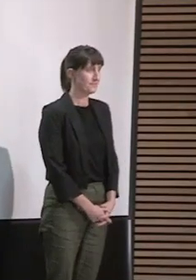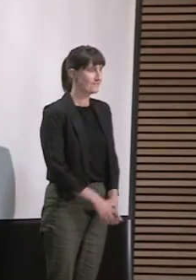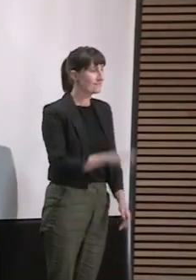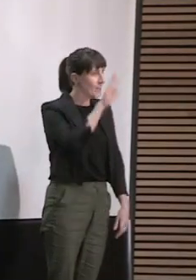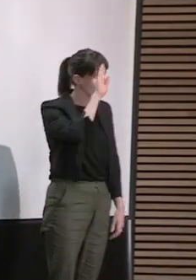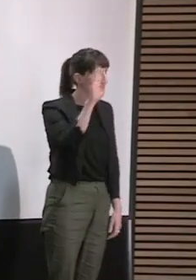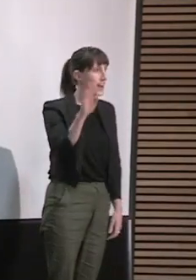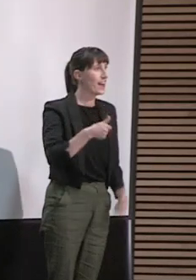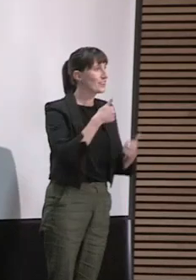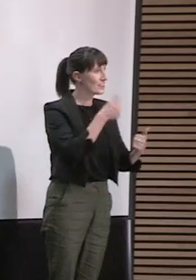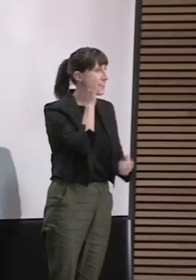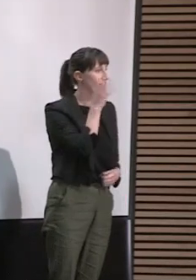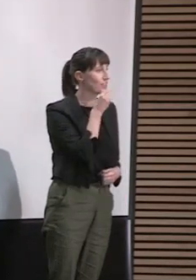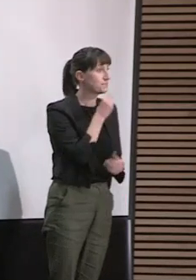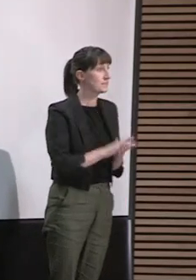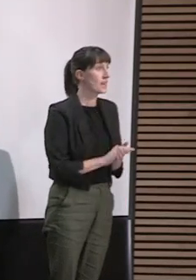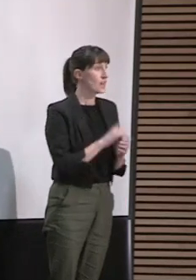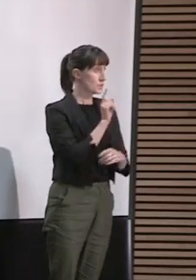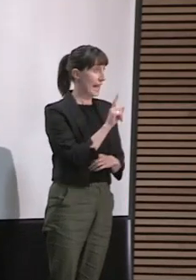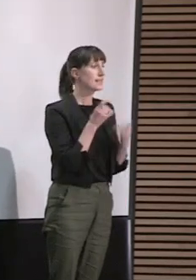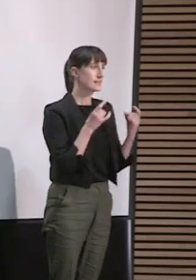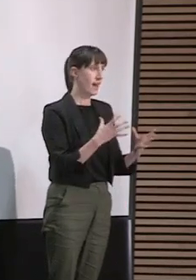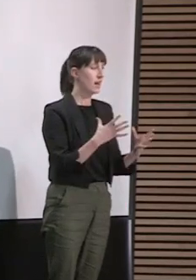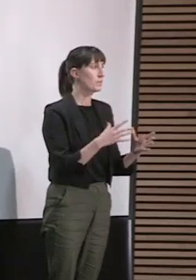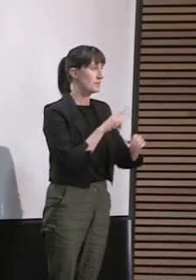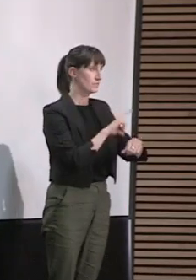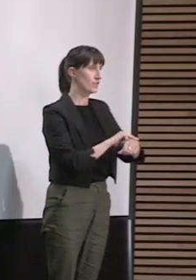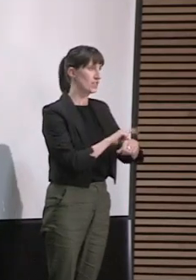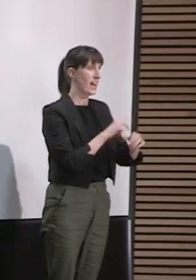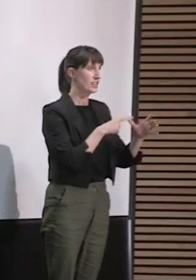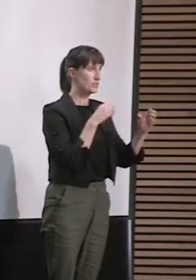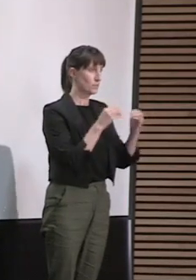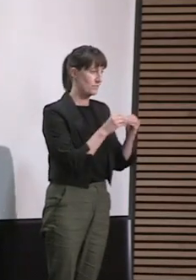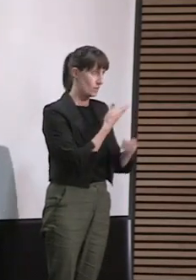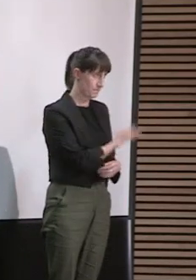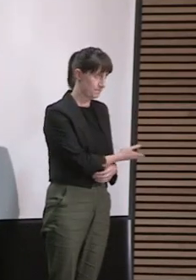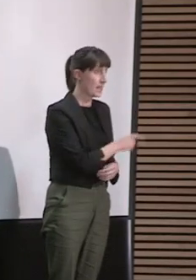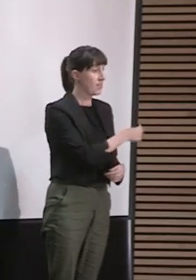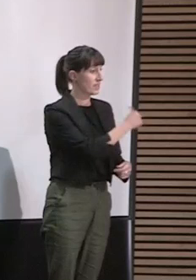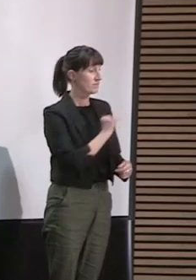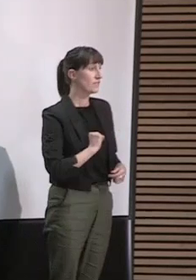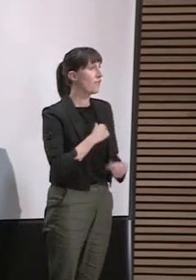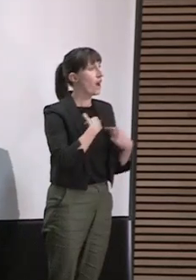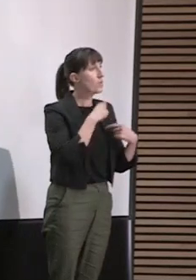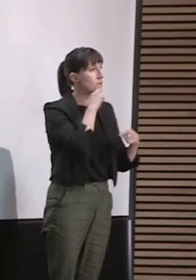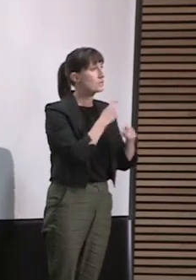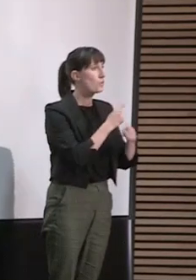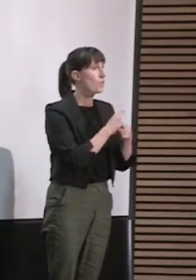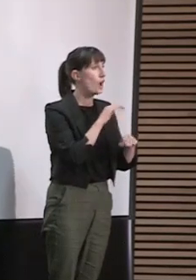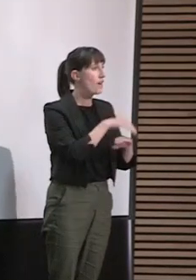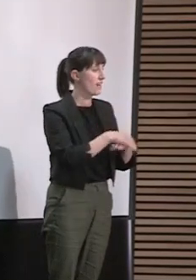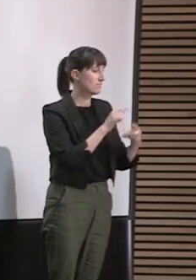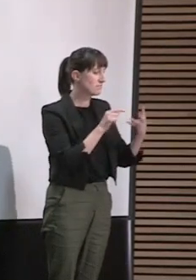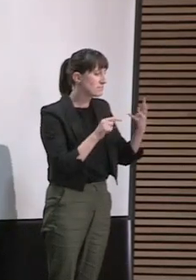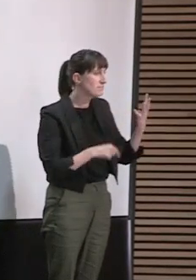Kia ora everybody, good afternoon. Today we'll go directly to the Director General for the latest update on cases, and then I'll update you on a range of actions that we're taking